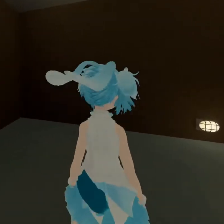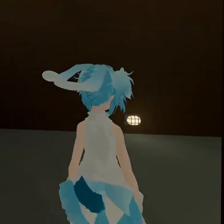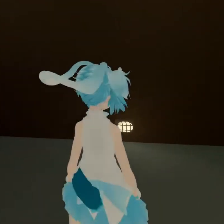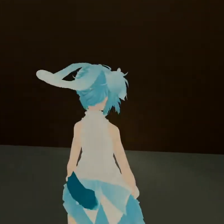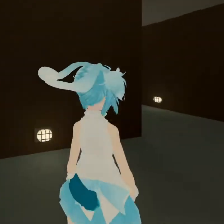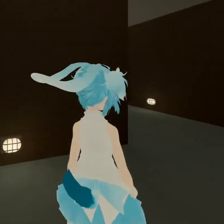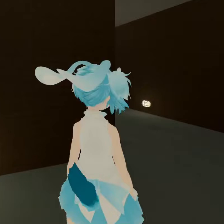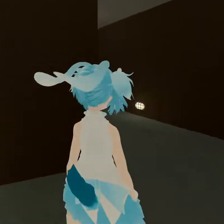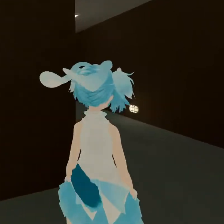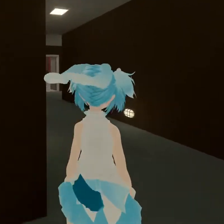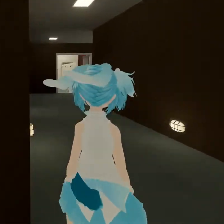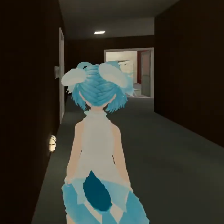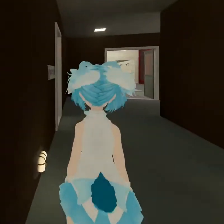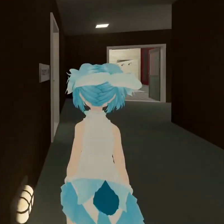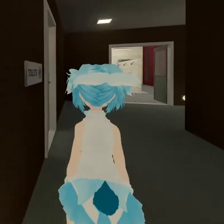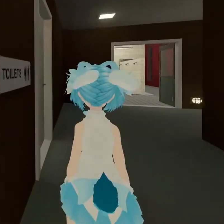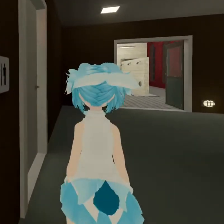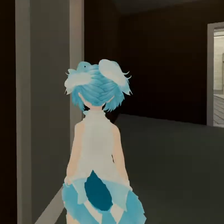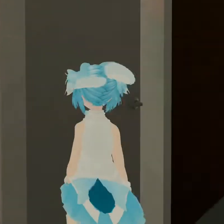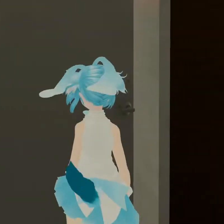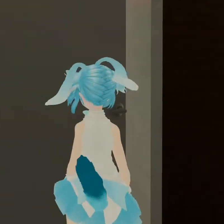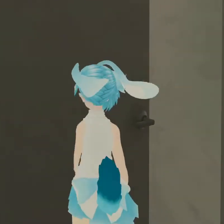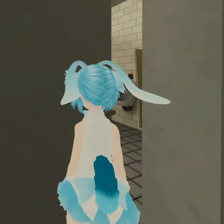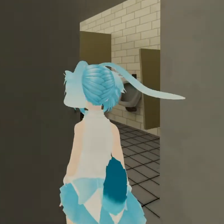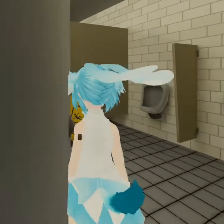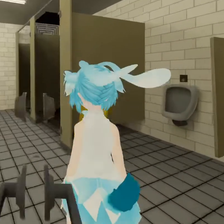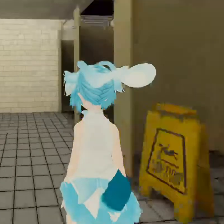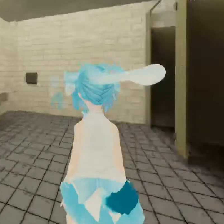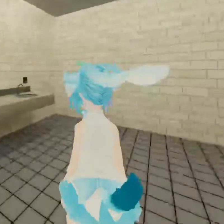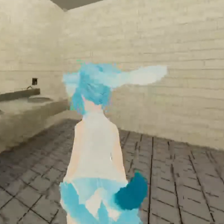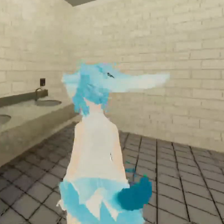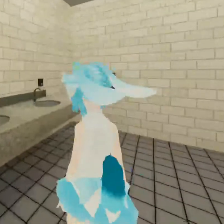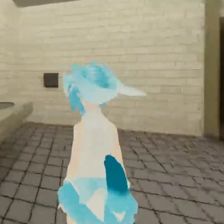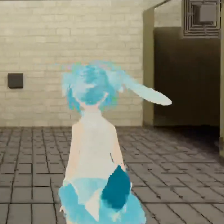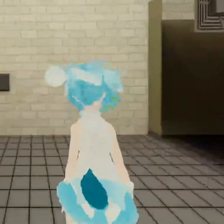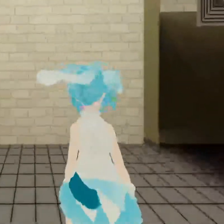Over here. I would be signing this. I have a gun.